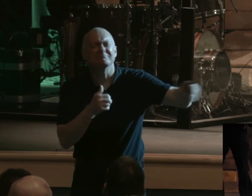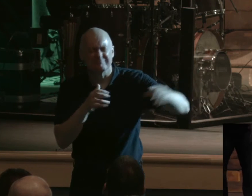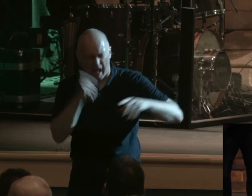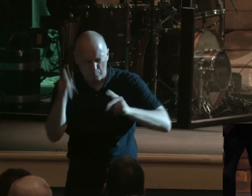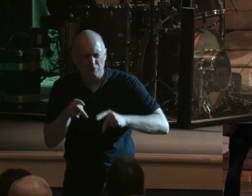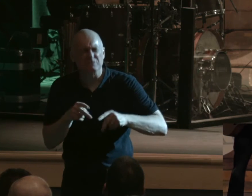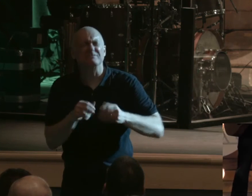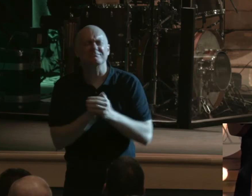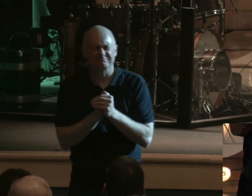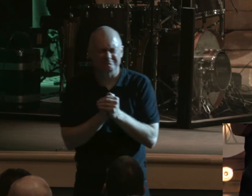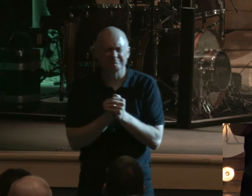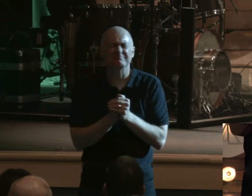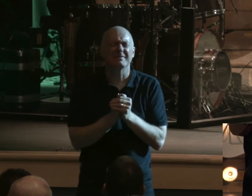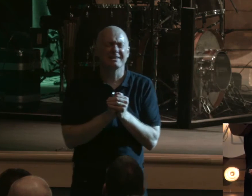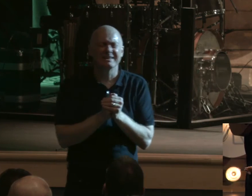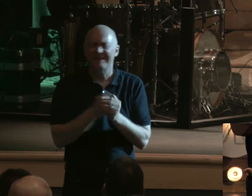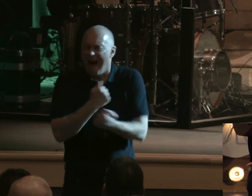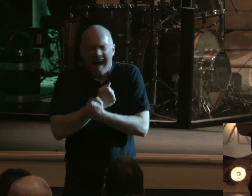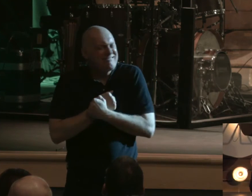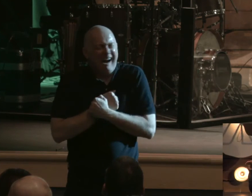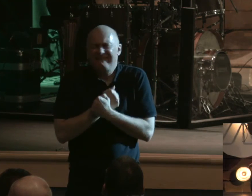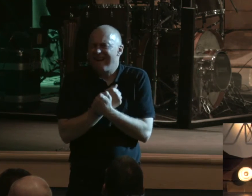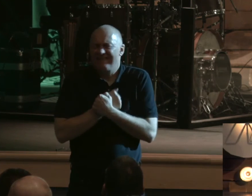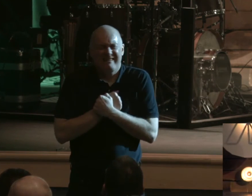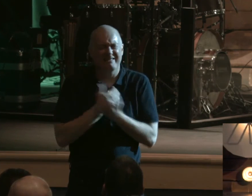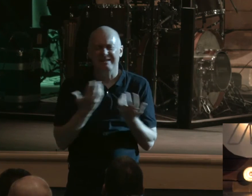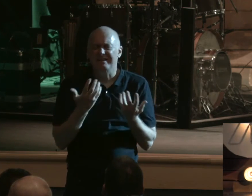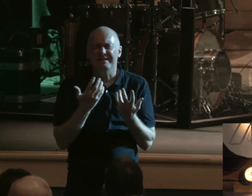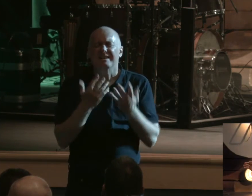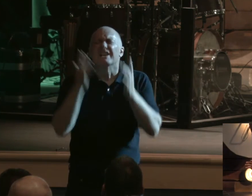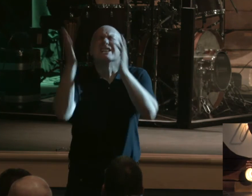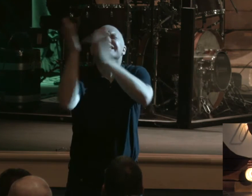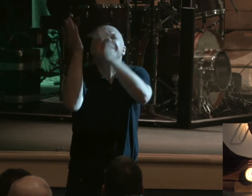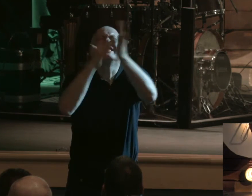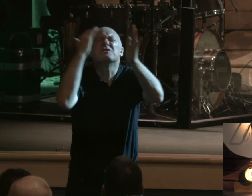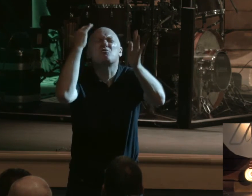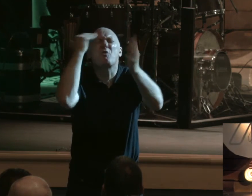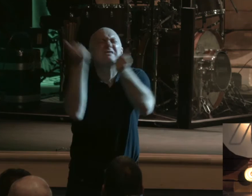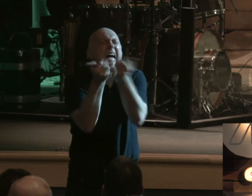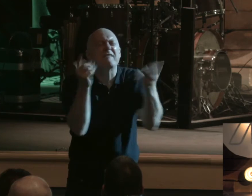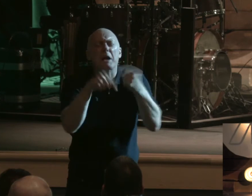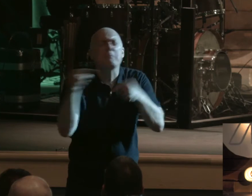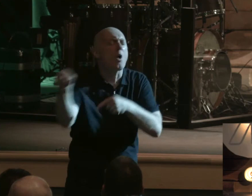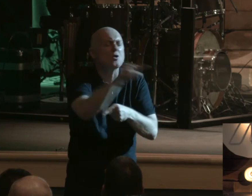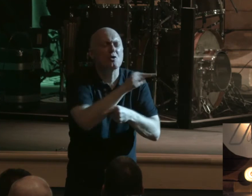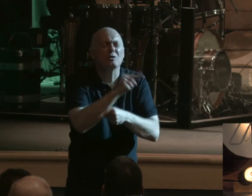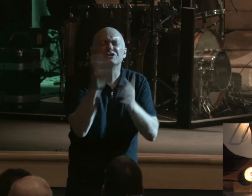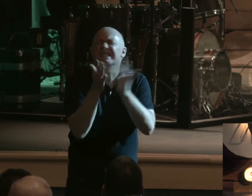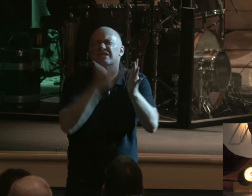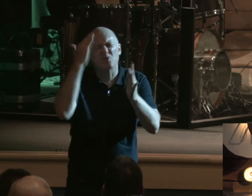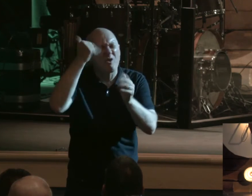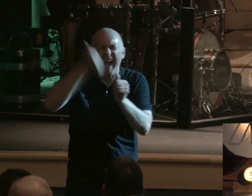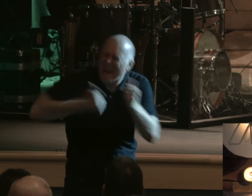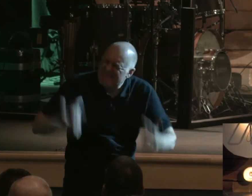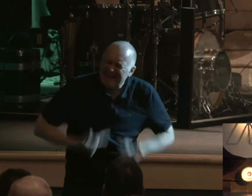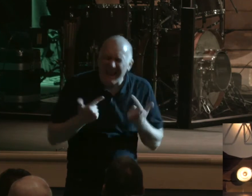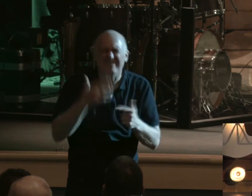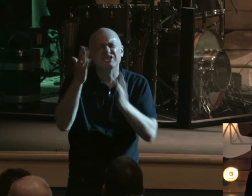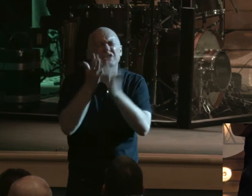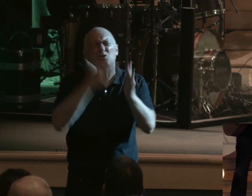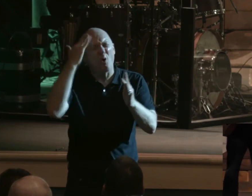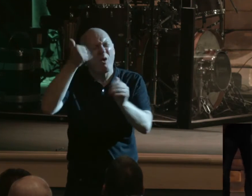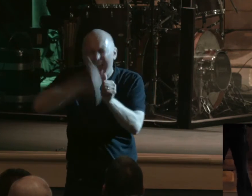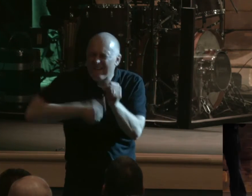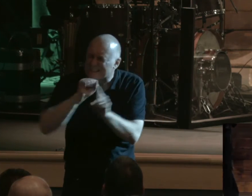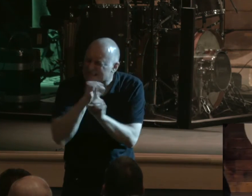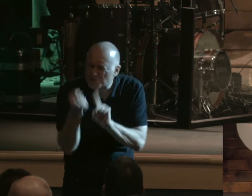hearts. Bless your hearts. I love in these moments, I know nothing. Jesus knows everything. So he knows every life. He knows every situation.